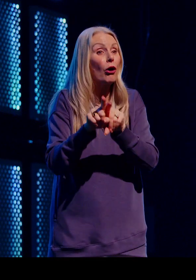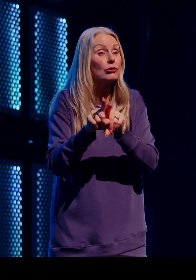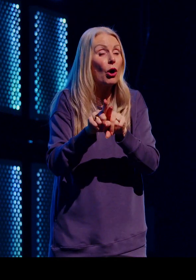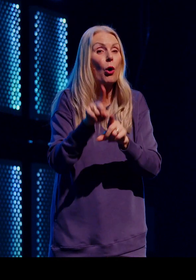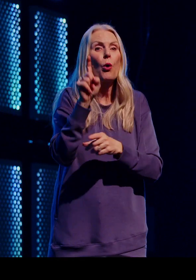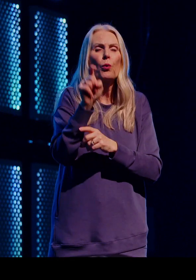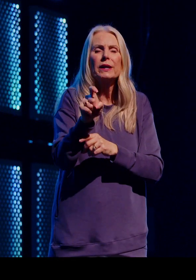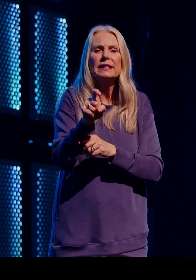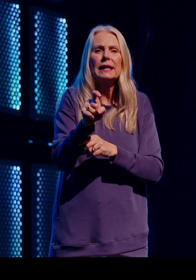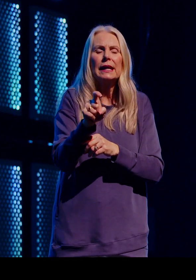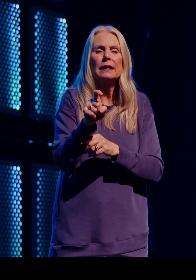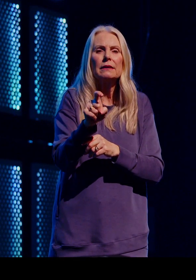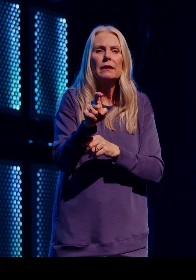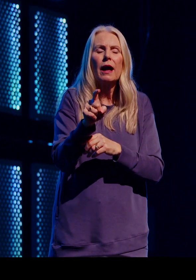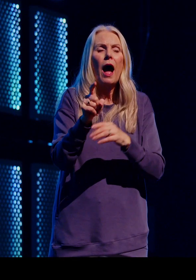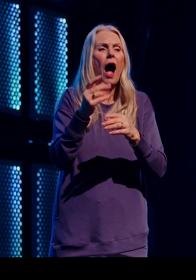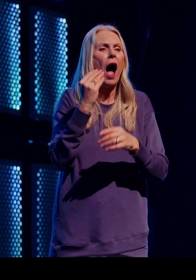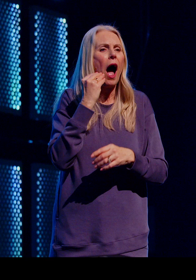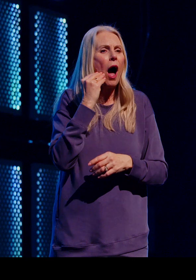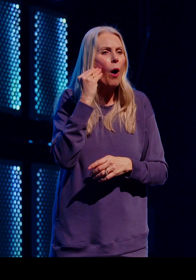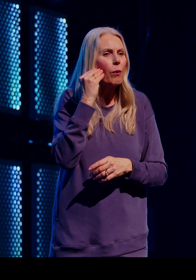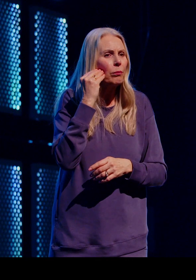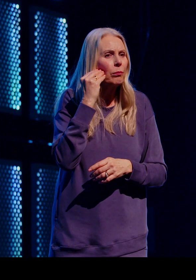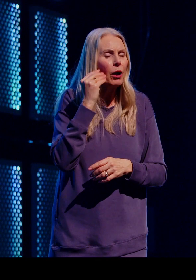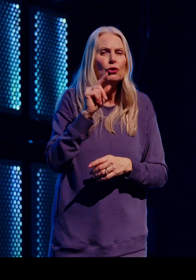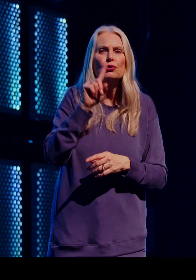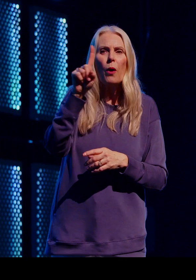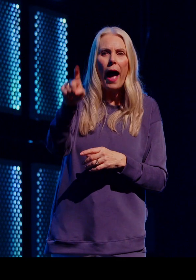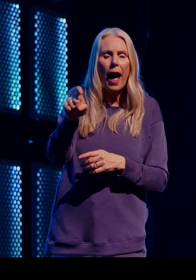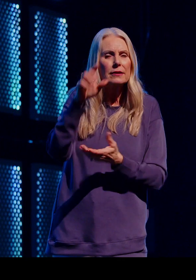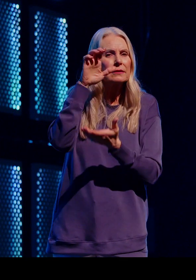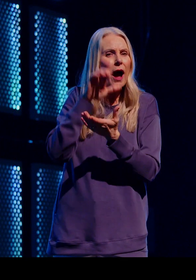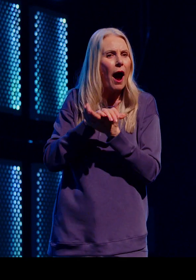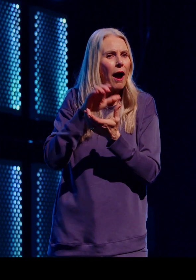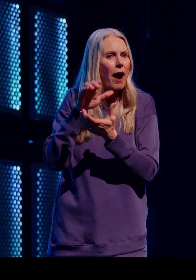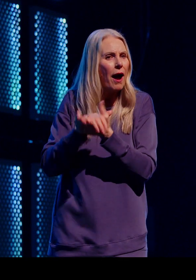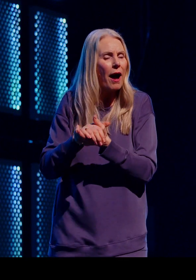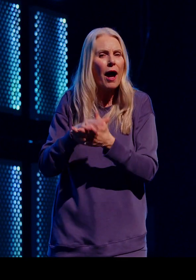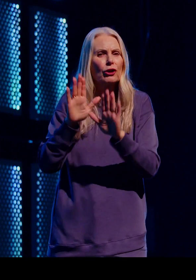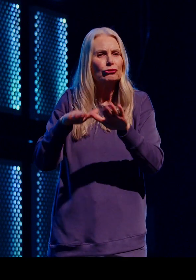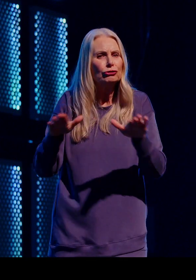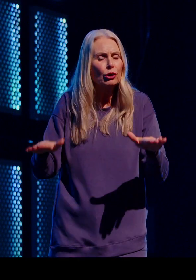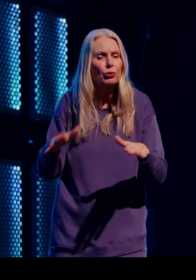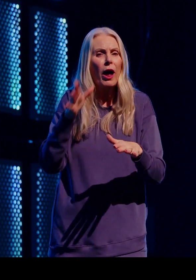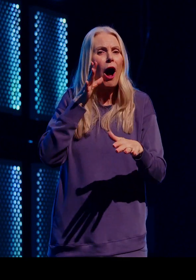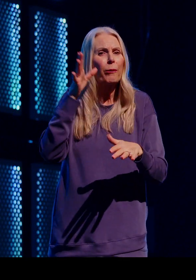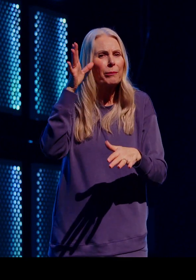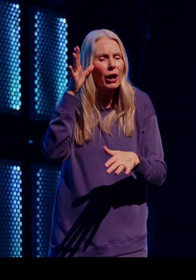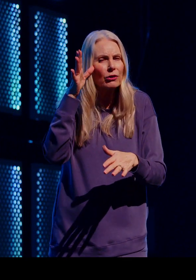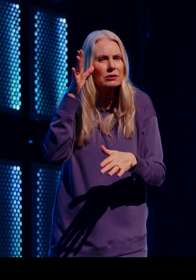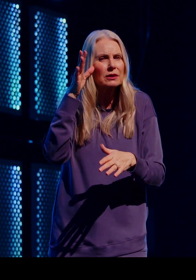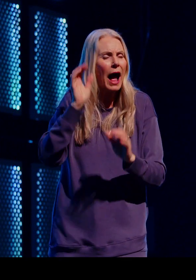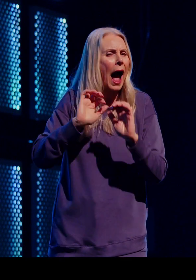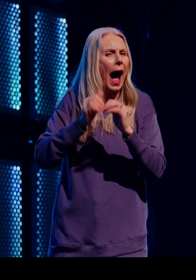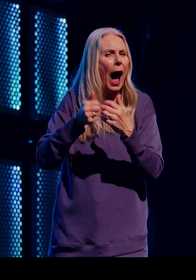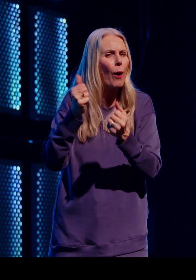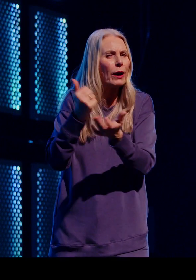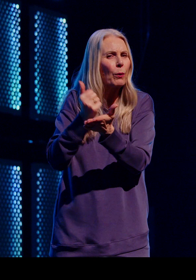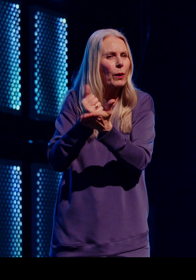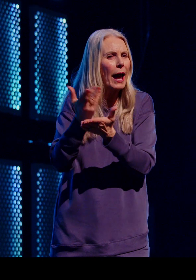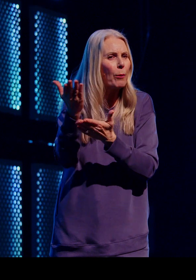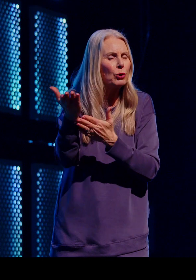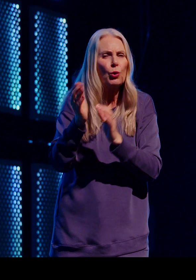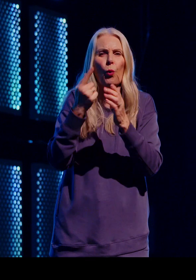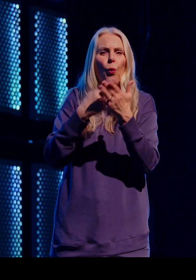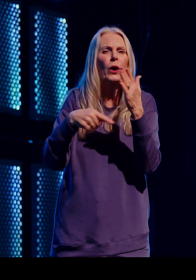home to our spouses, to our kids, to our neighborhoods, to our friends, our parents even. How can we serve? What do you need